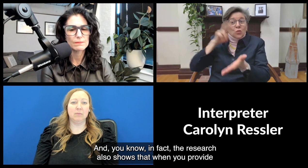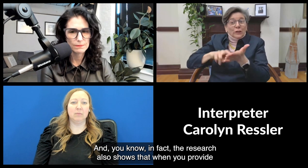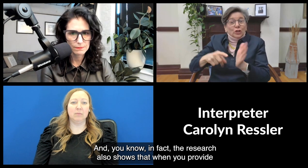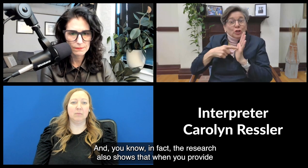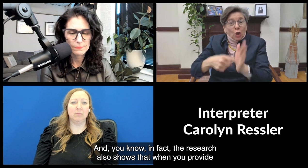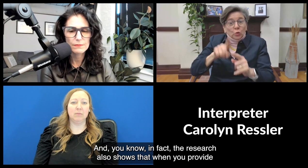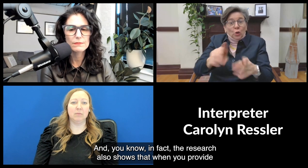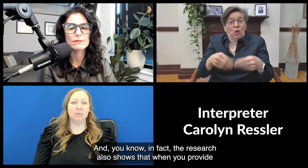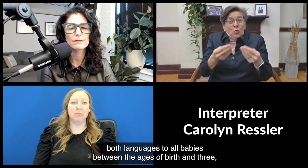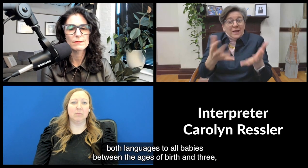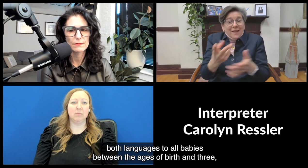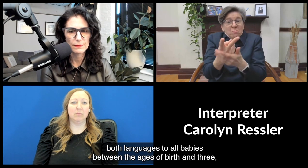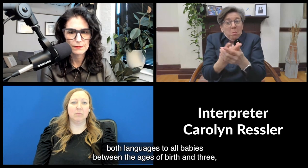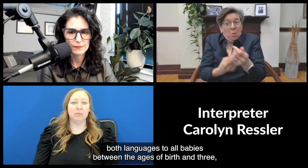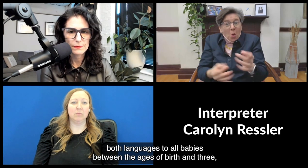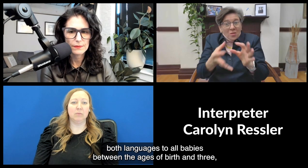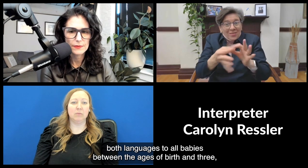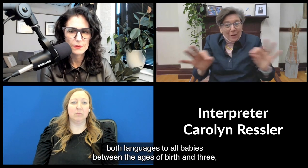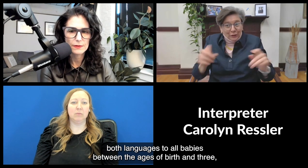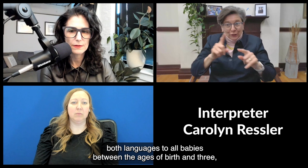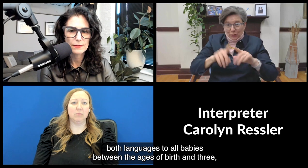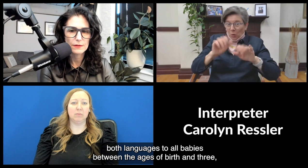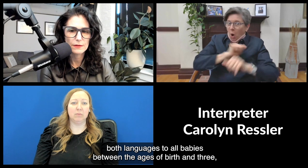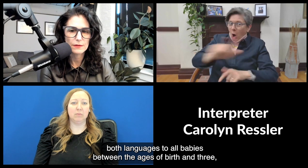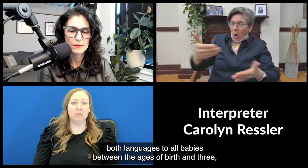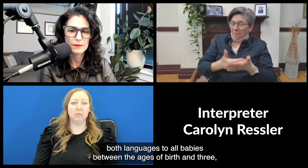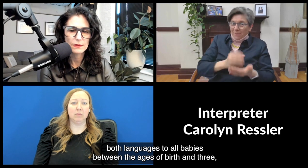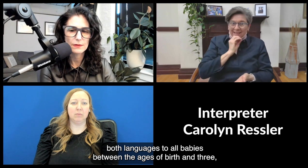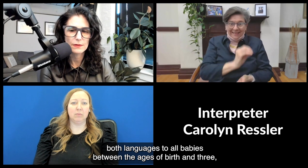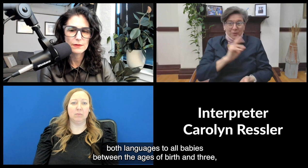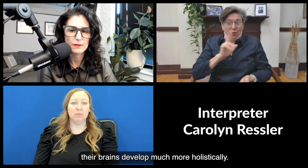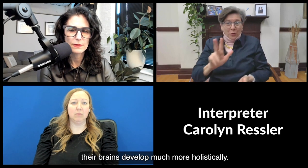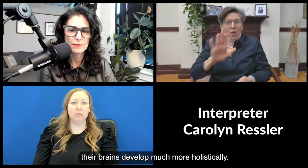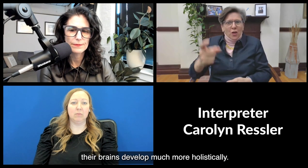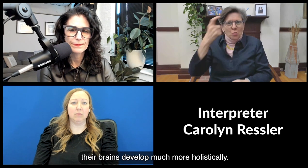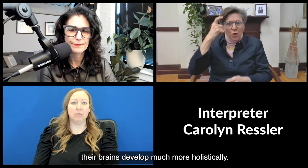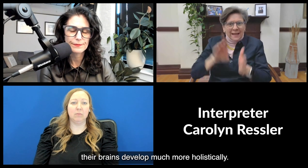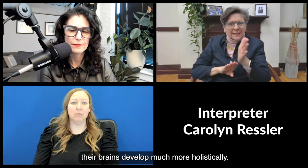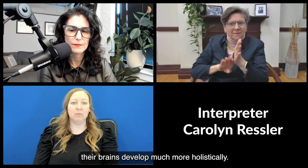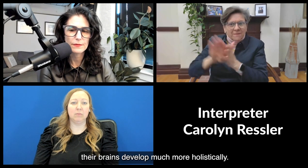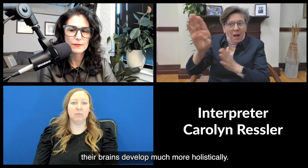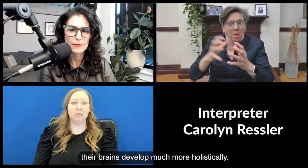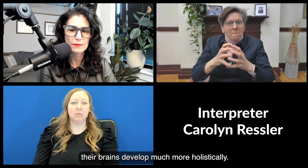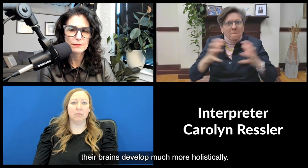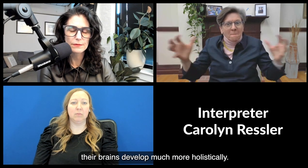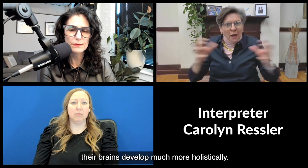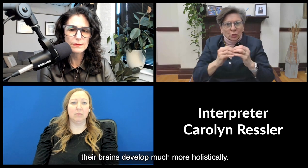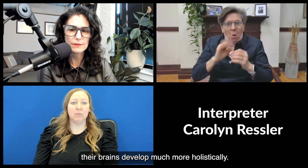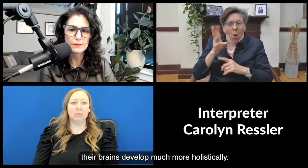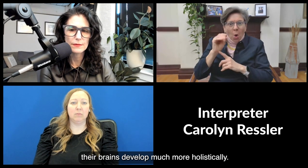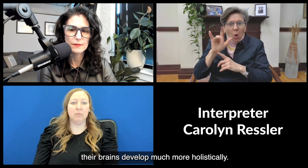And, you know, in fact, the research also shows that when you provide both languages to all babies between the ages of birth and three,